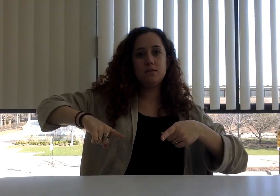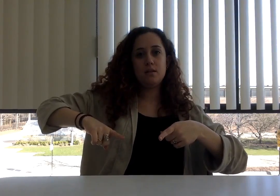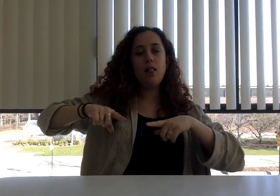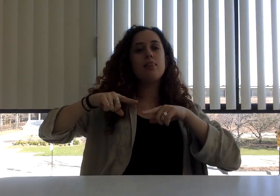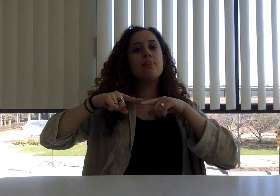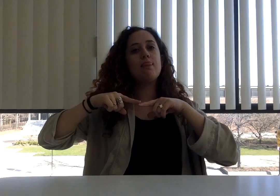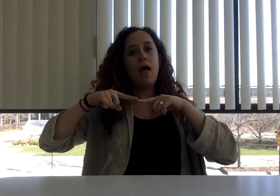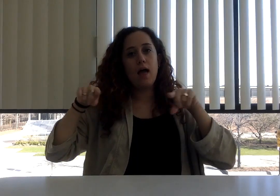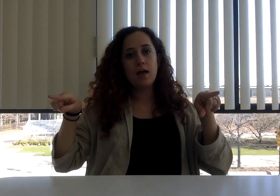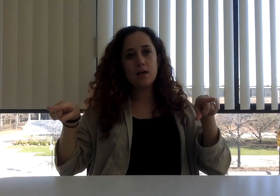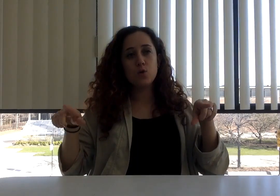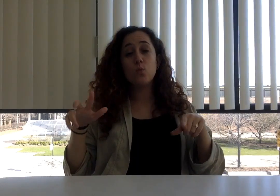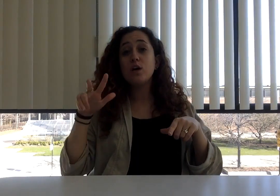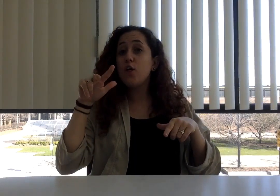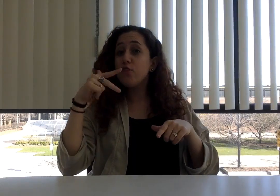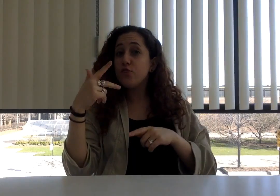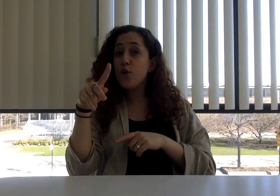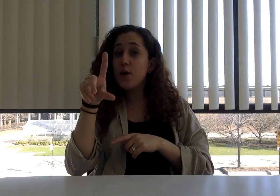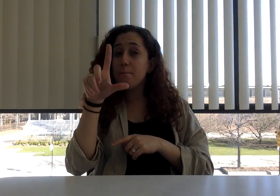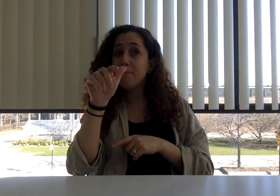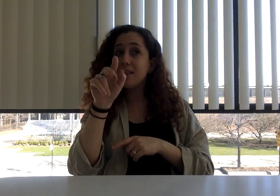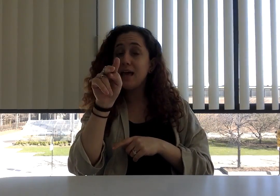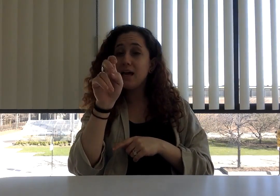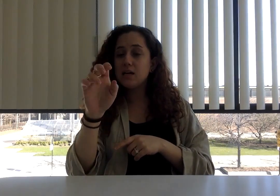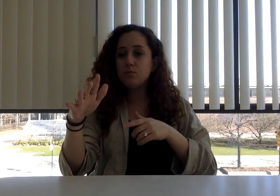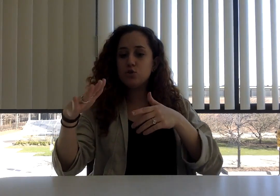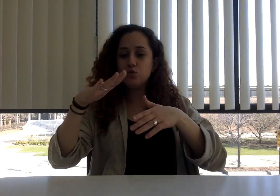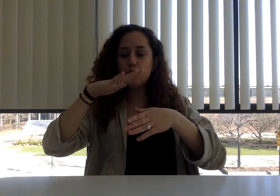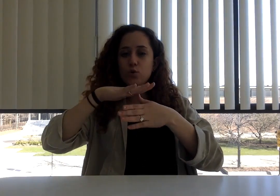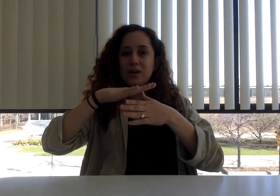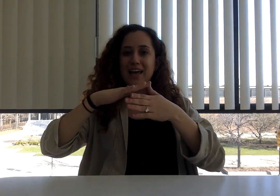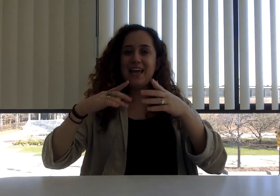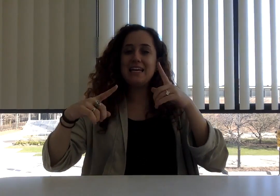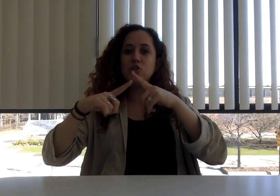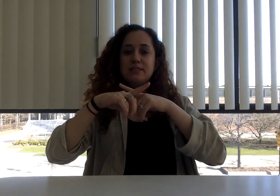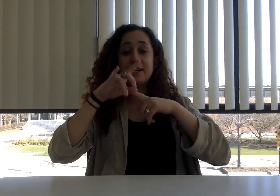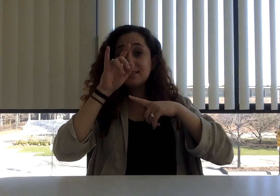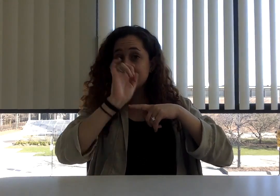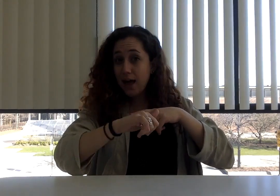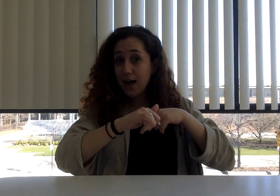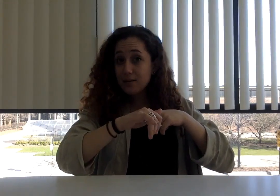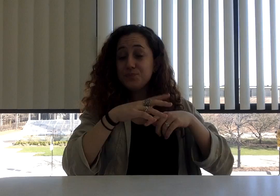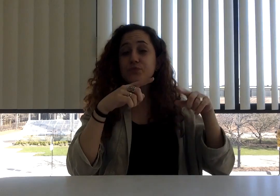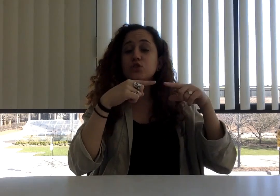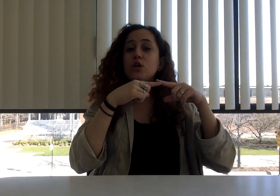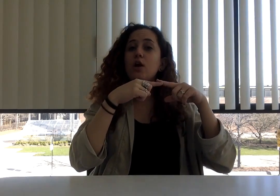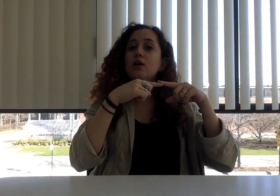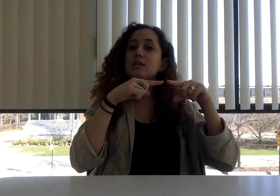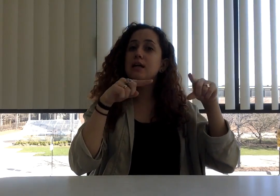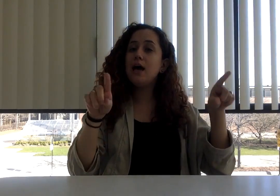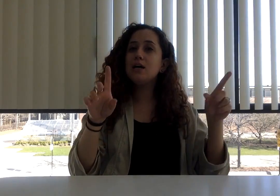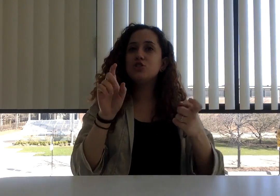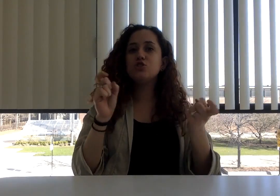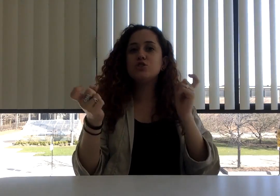comes through and intersects that, we change our line to a unique point. That